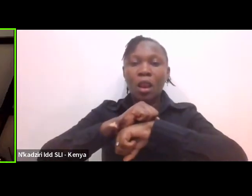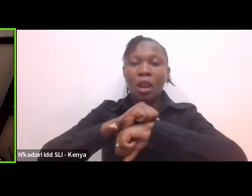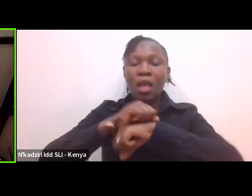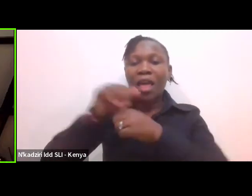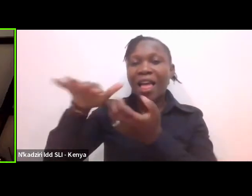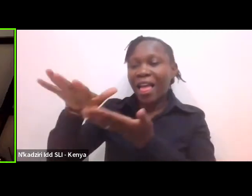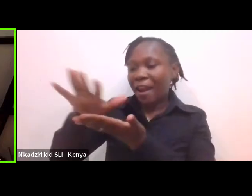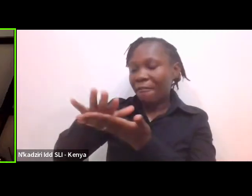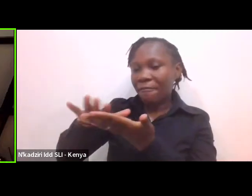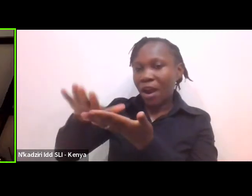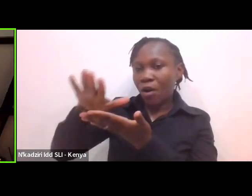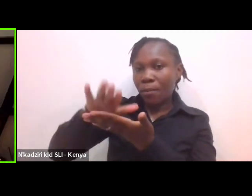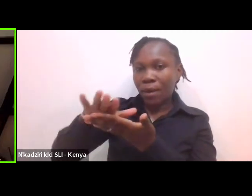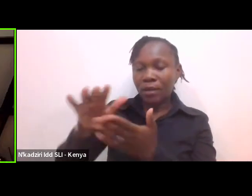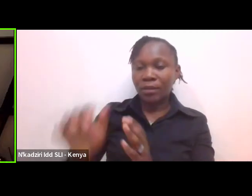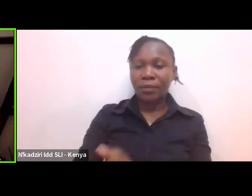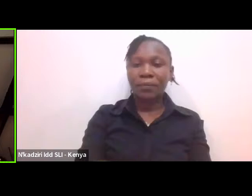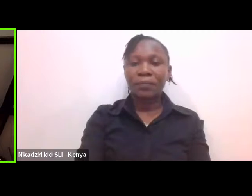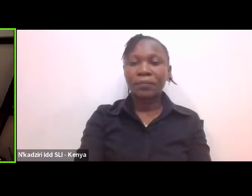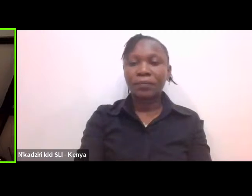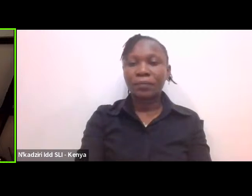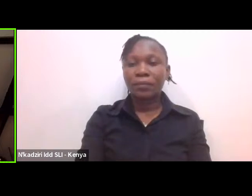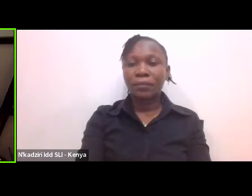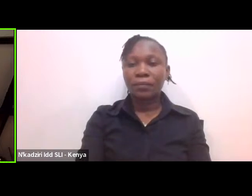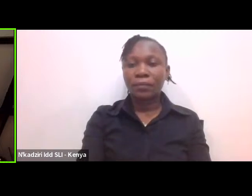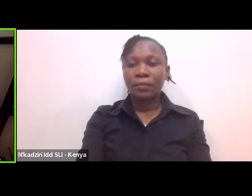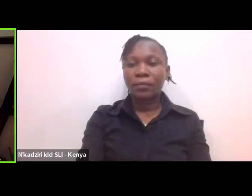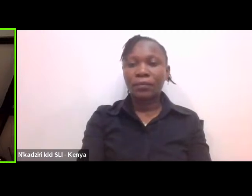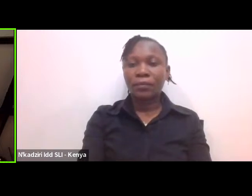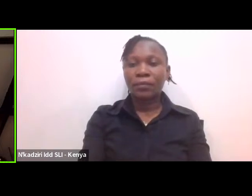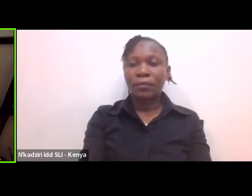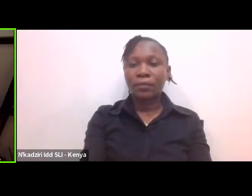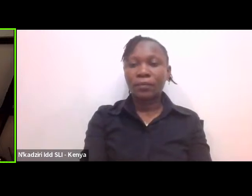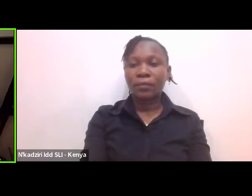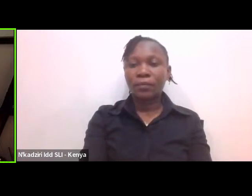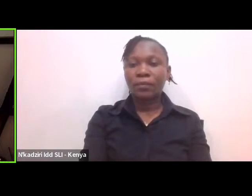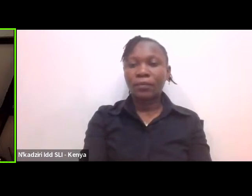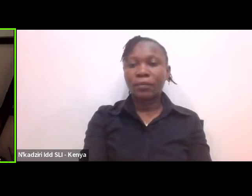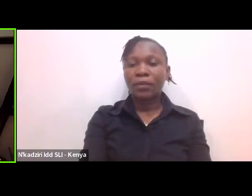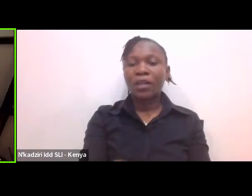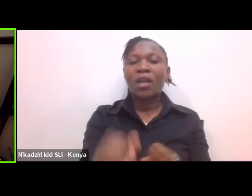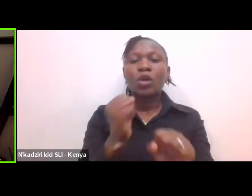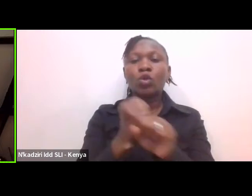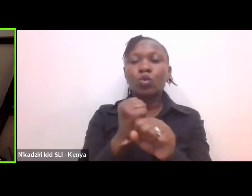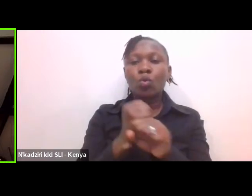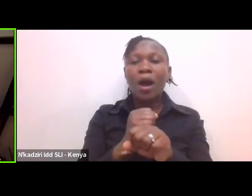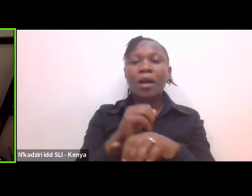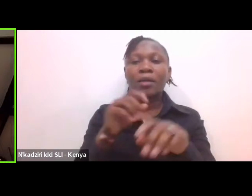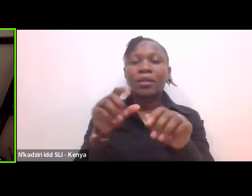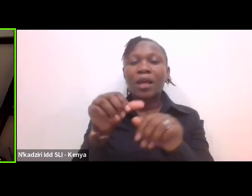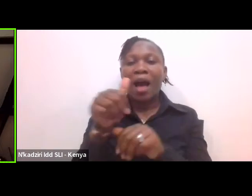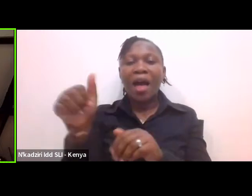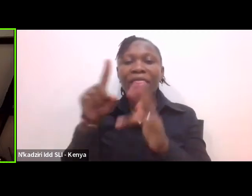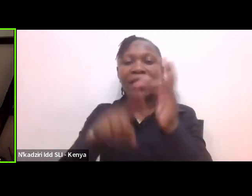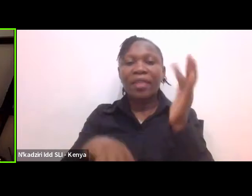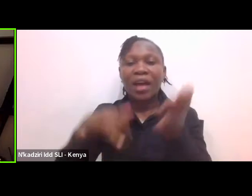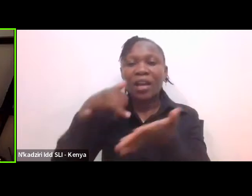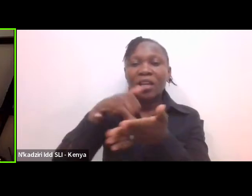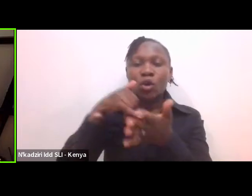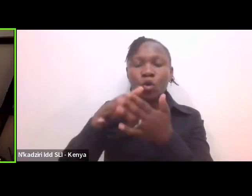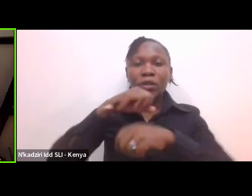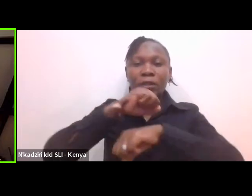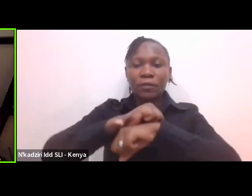applies directly and equally to inclusive mainstream schools, and I hope across the